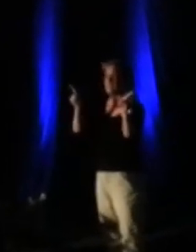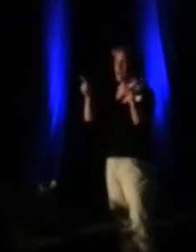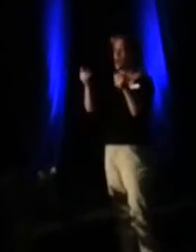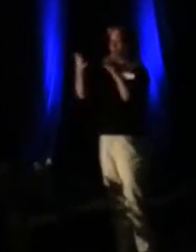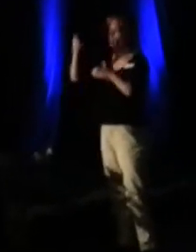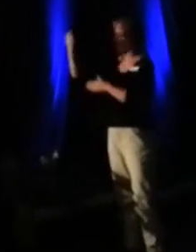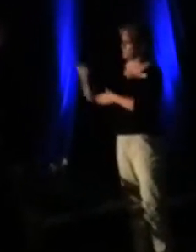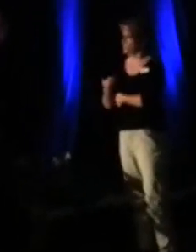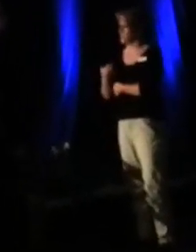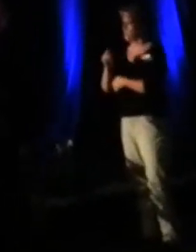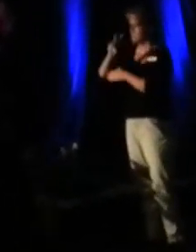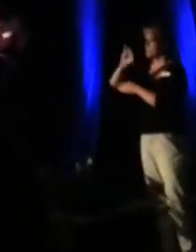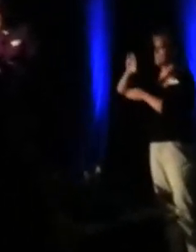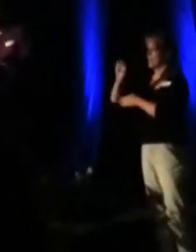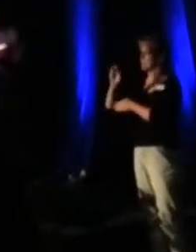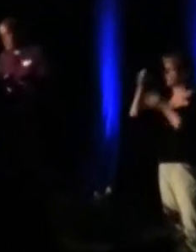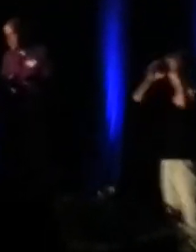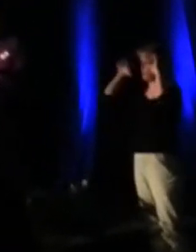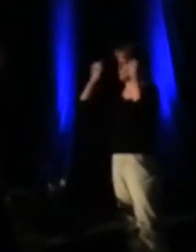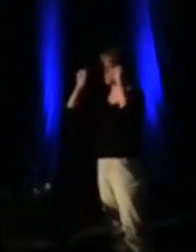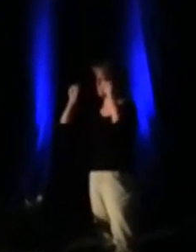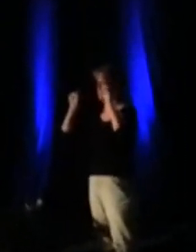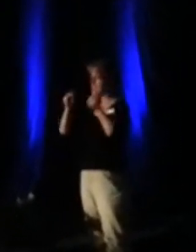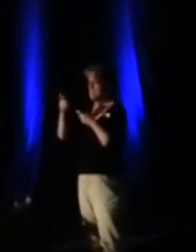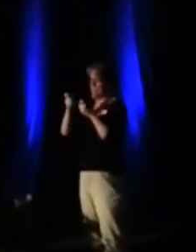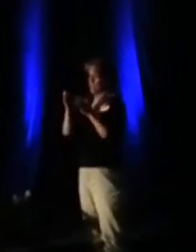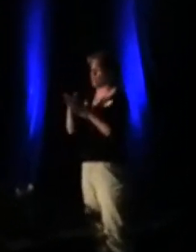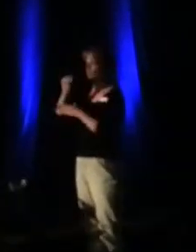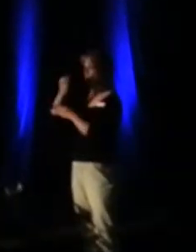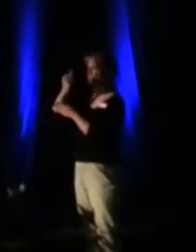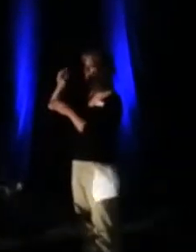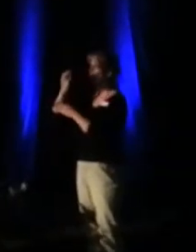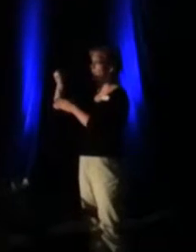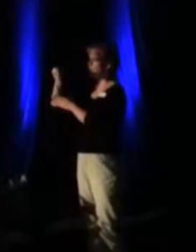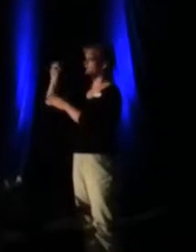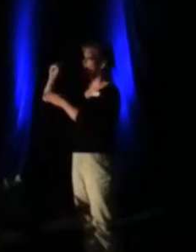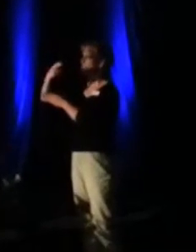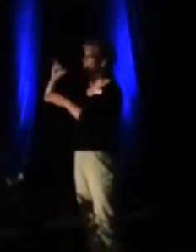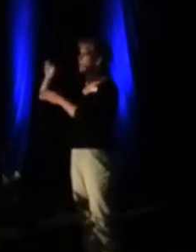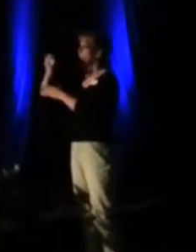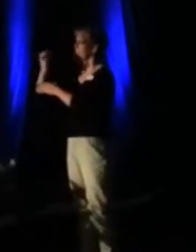introduce the Vice President and General Manager of Kings Island, Greg Scheid.